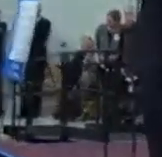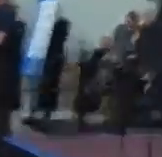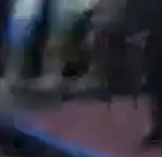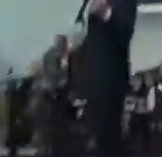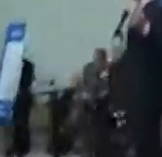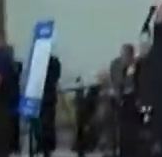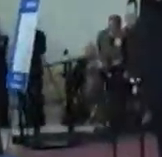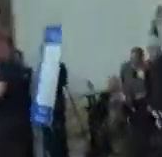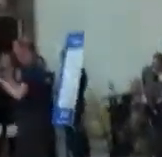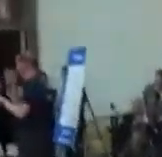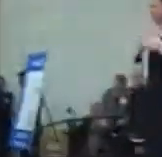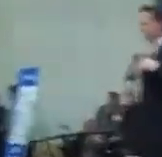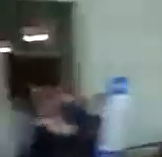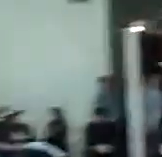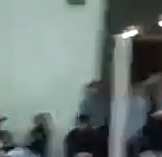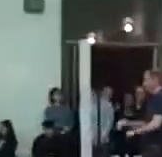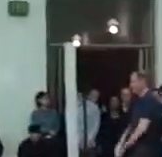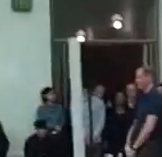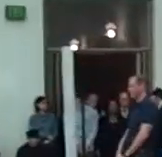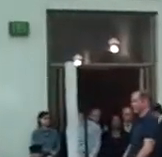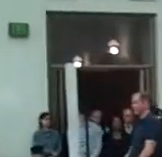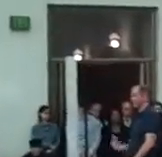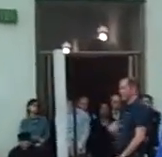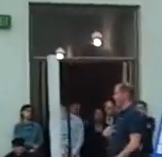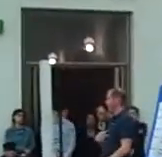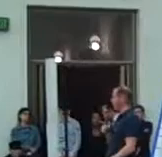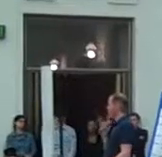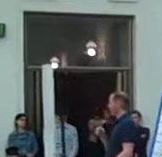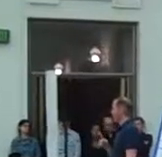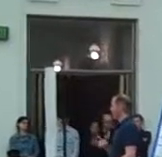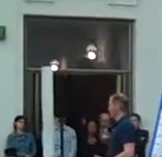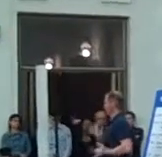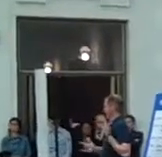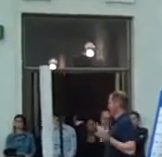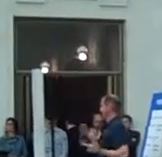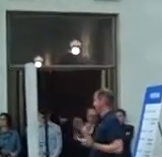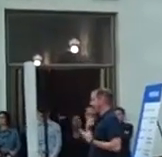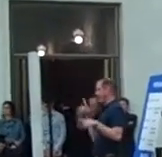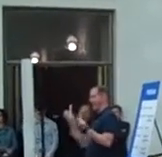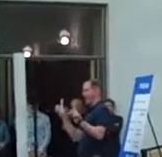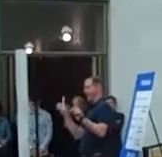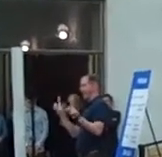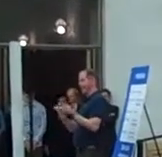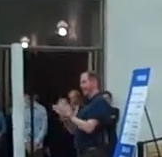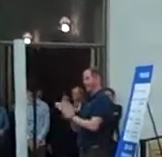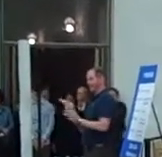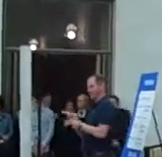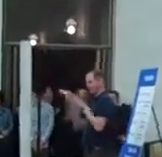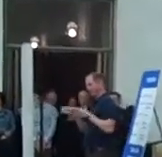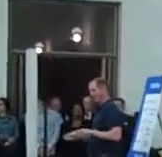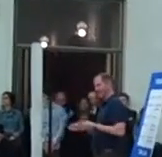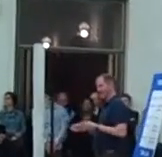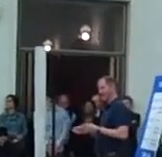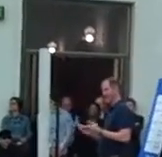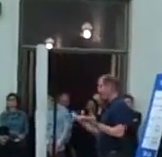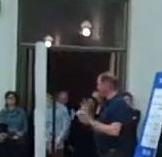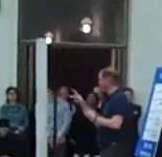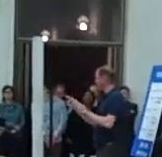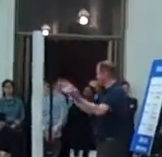wanted to celebrate the fact that I had the privilege of a lifetime to represent the people of San Francisco, and I was told I couldn't do